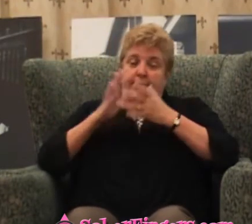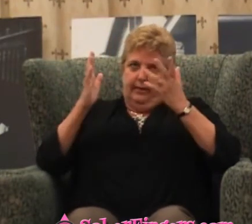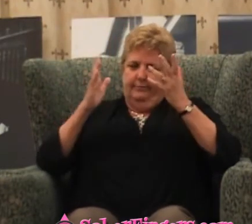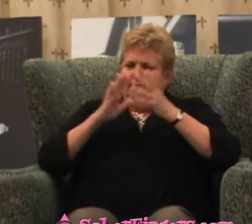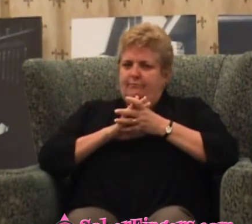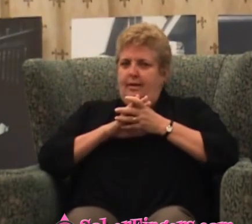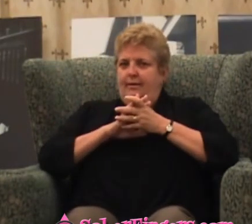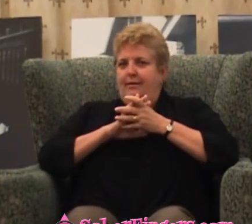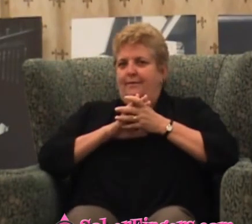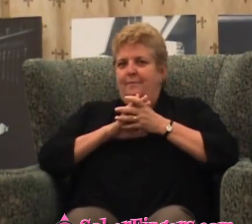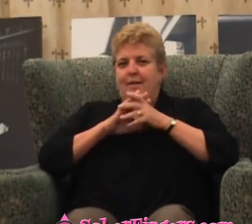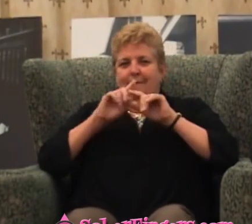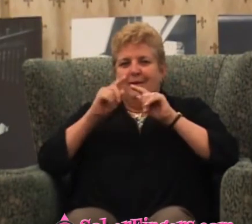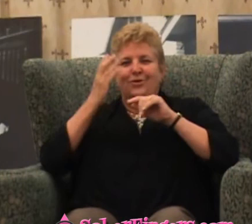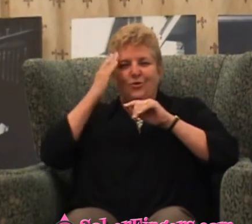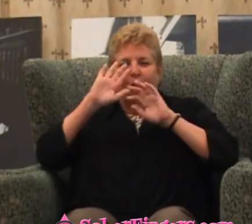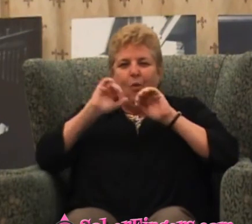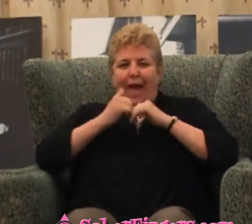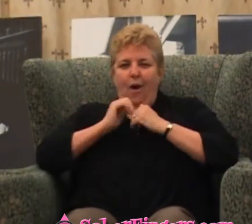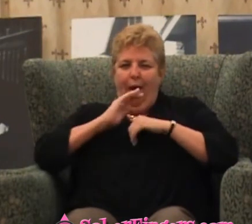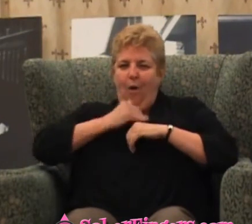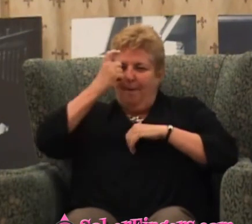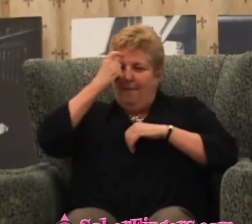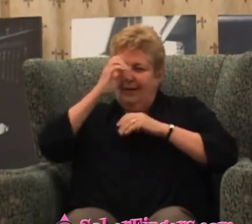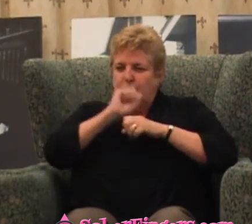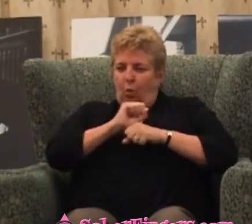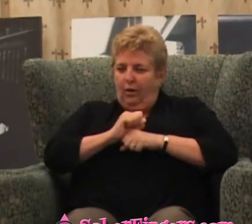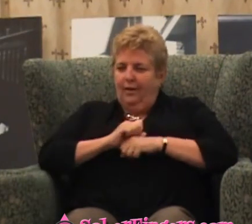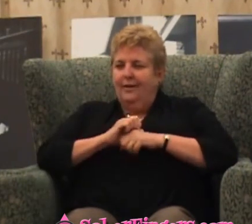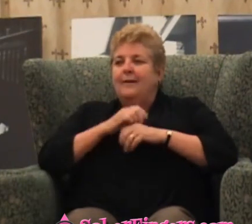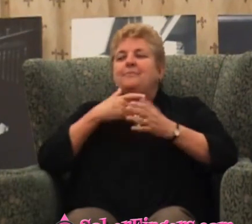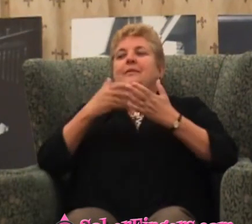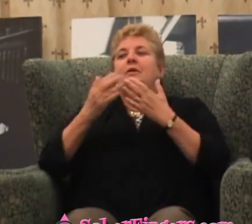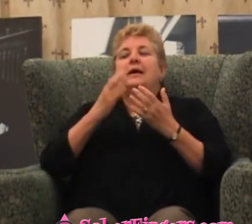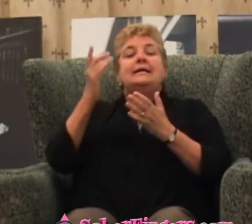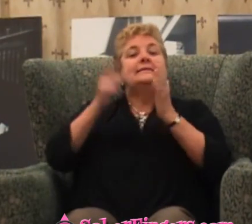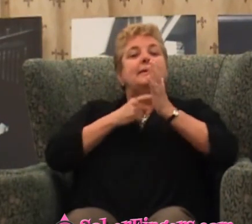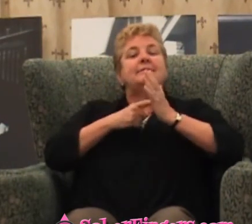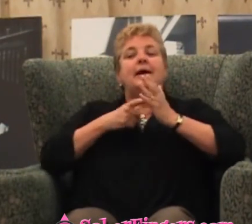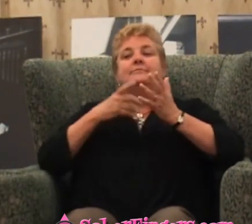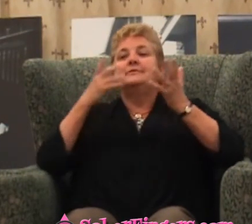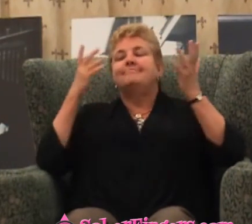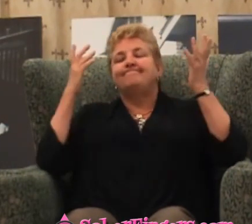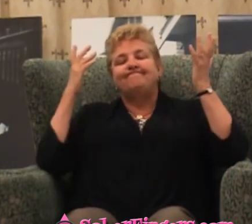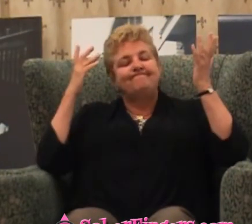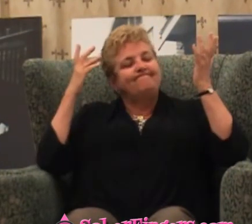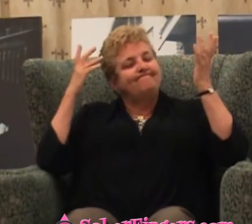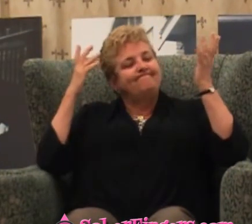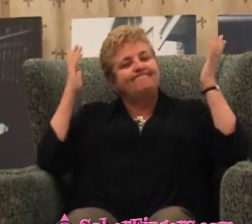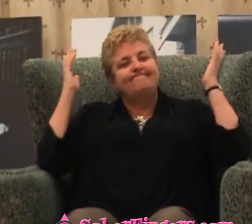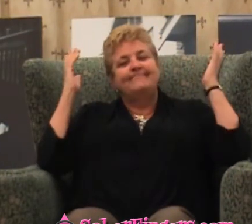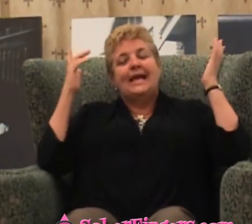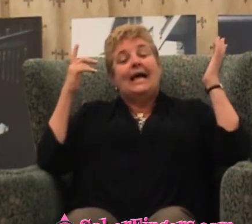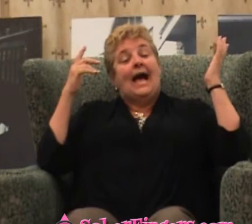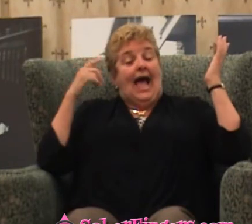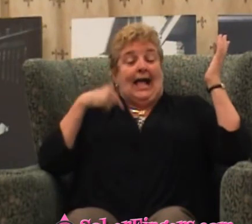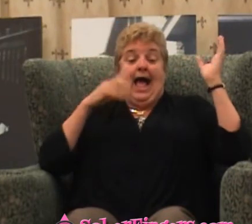But our heads work. But sometimes, in spite of our best thinking, I moved into that lady's